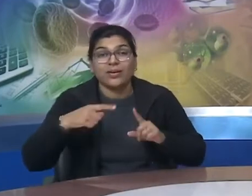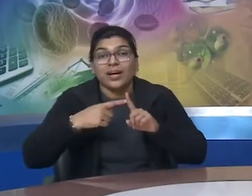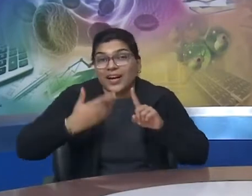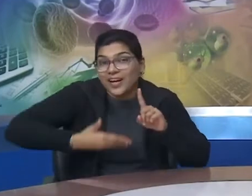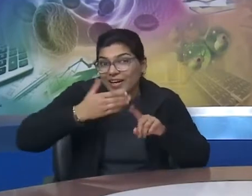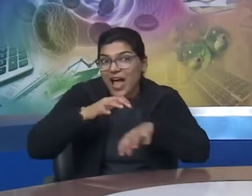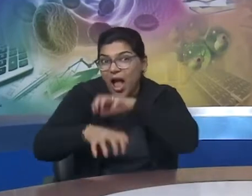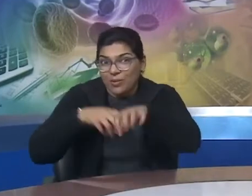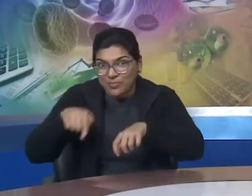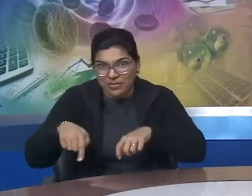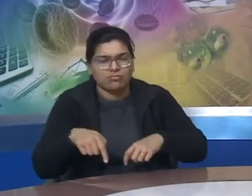him.